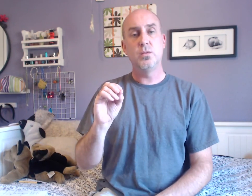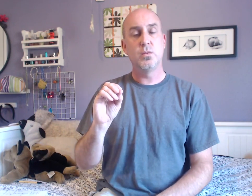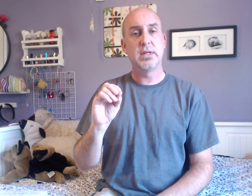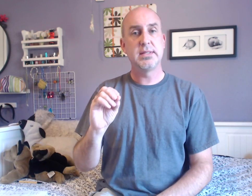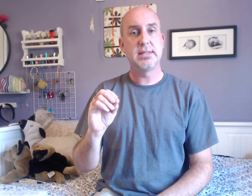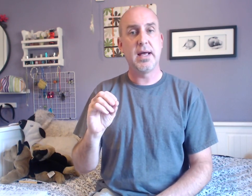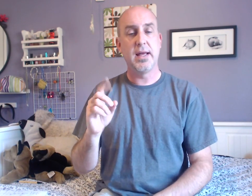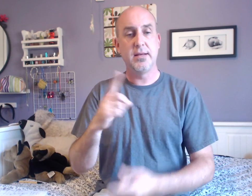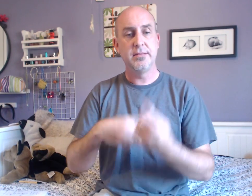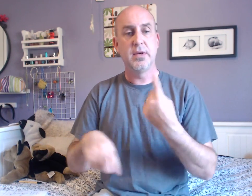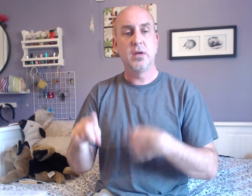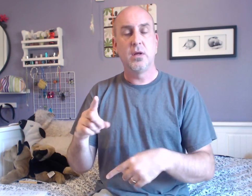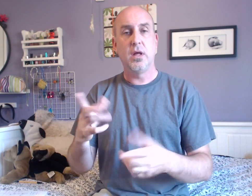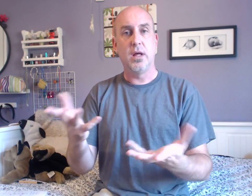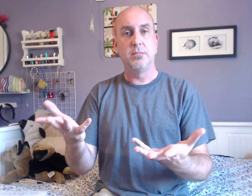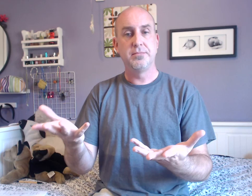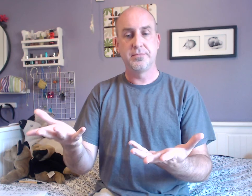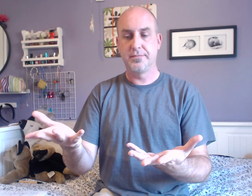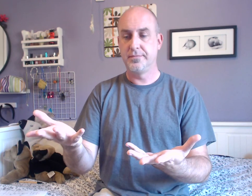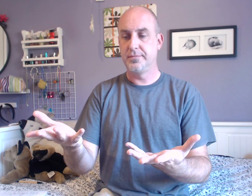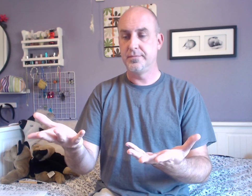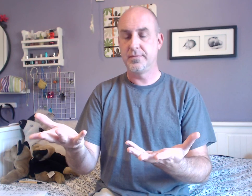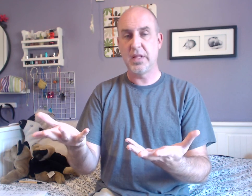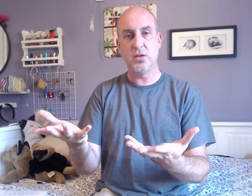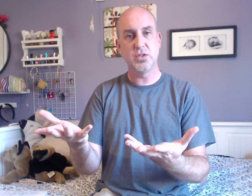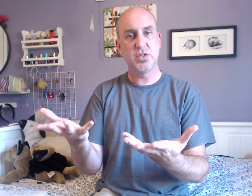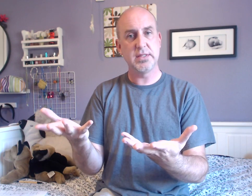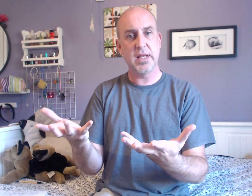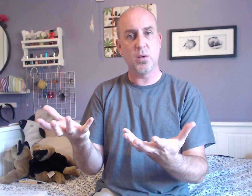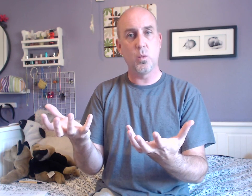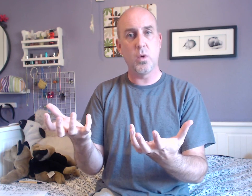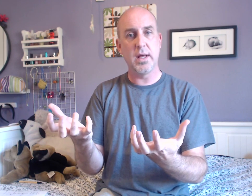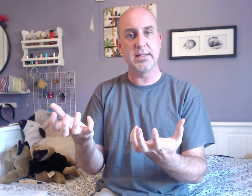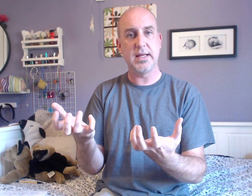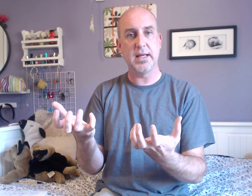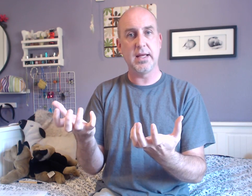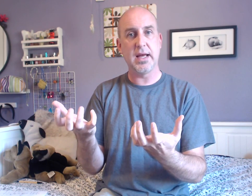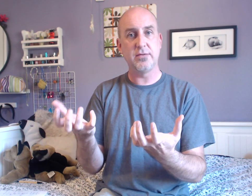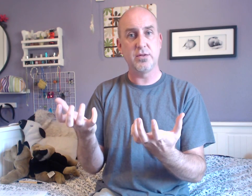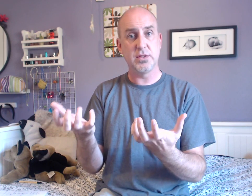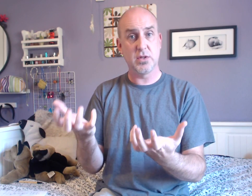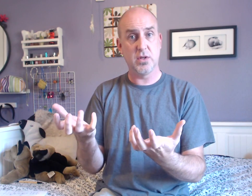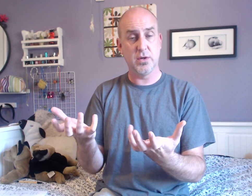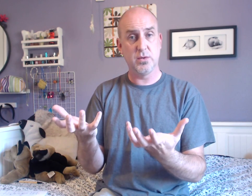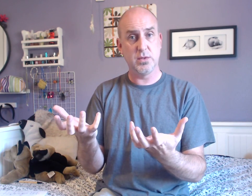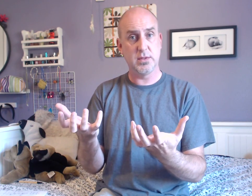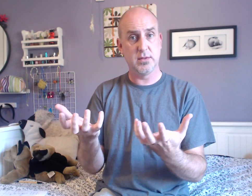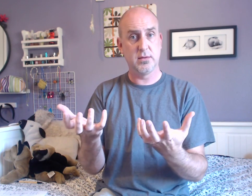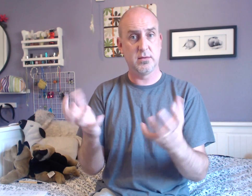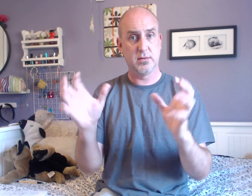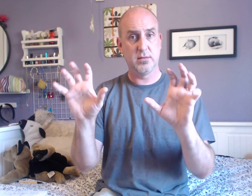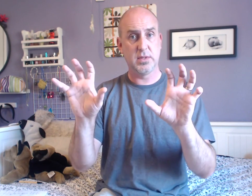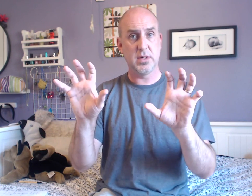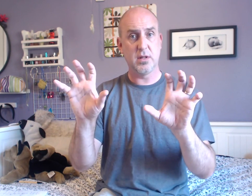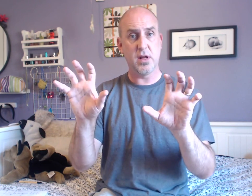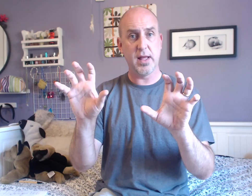going to sign, it looks just like want after it's closed with the claw